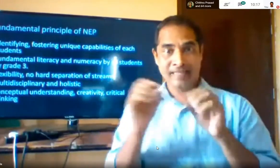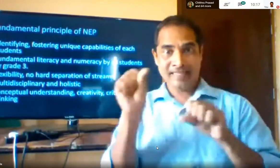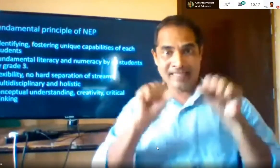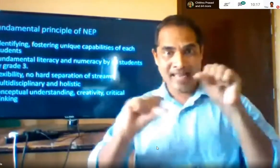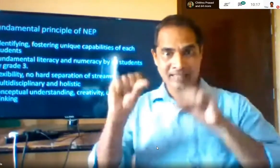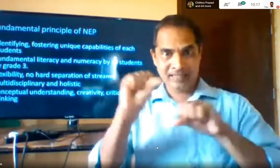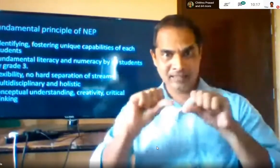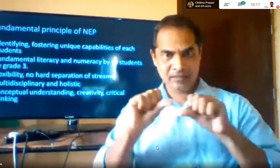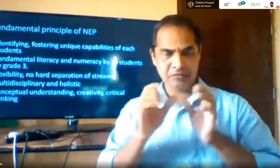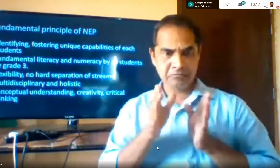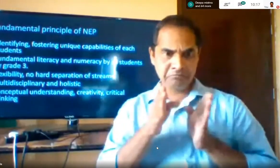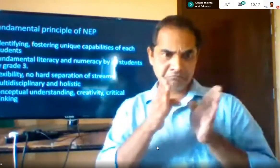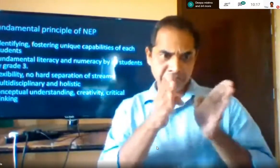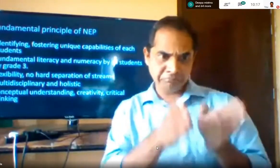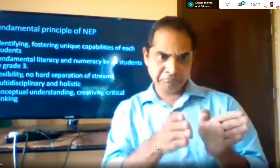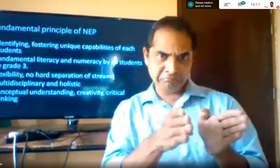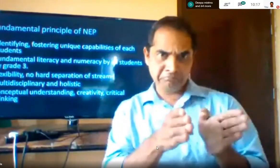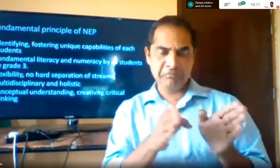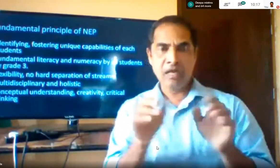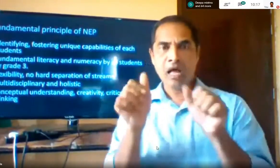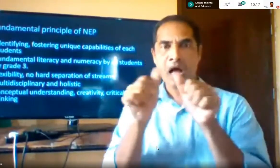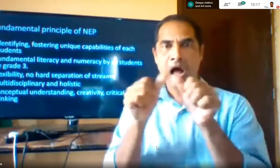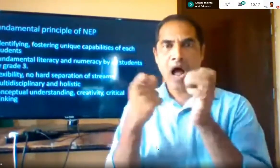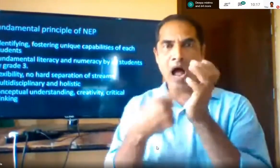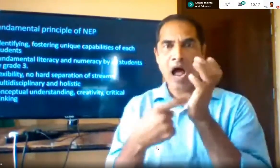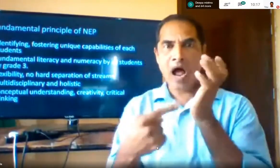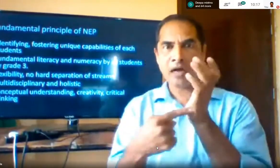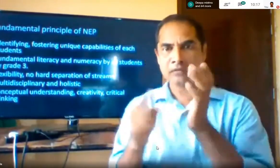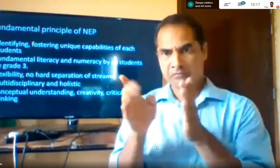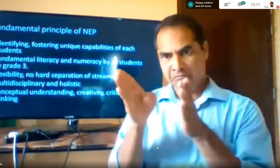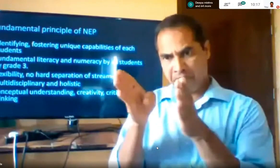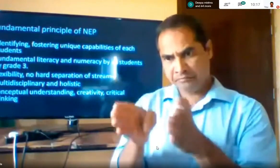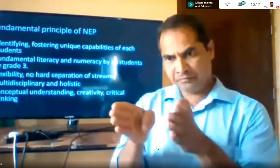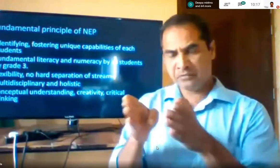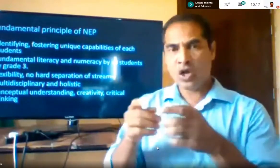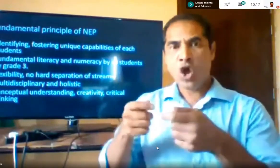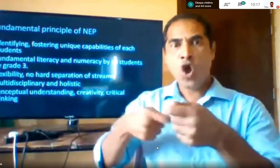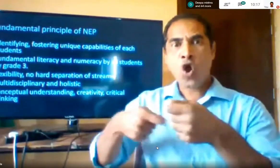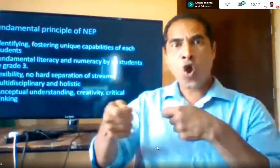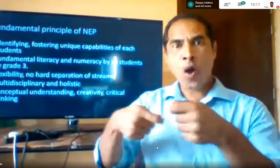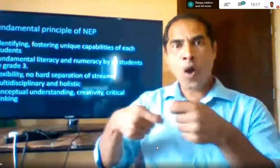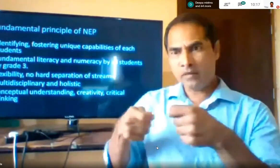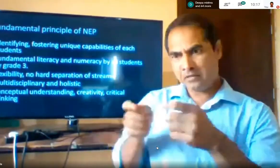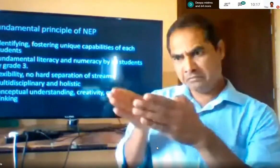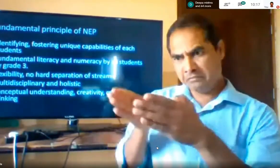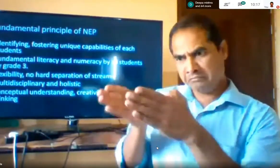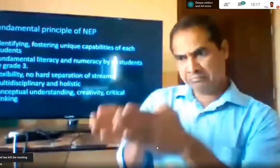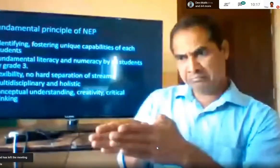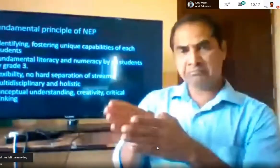Before like science, we're focusing only on science or architecture,